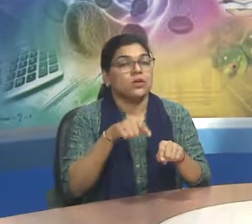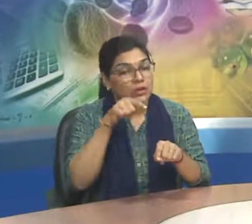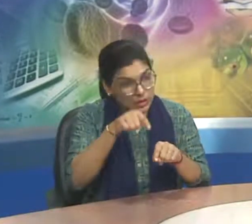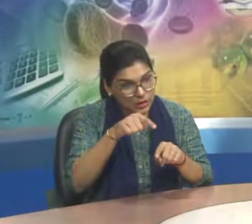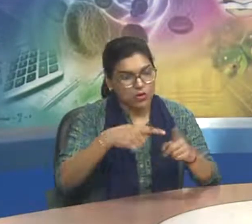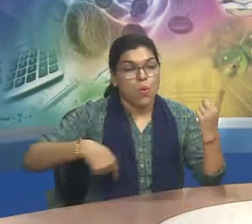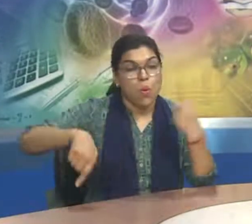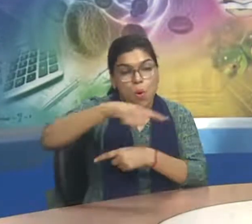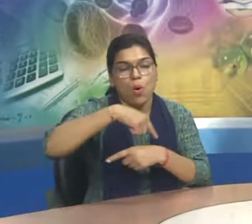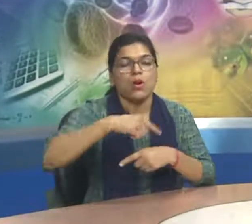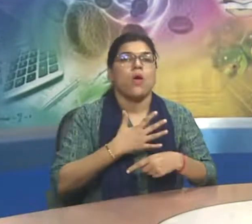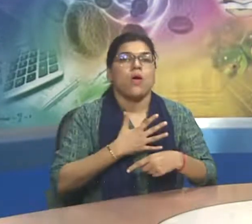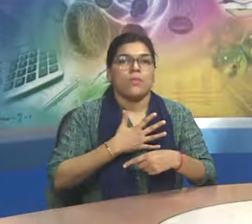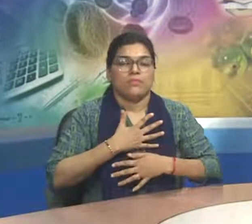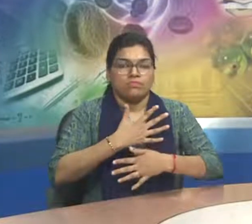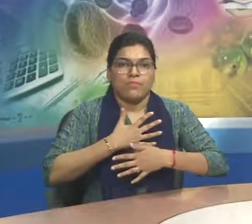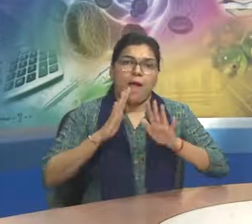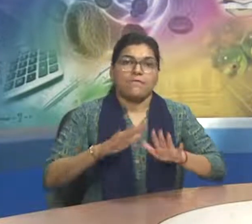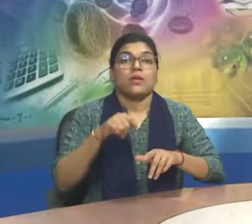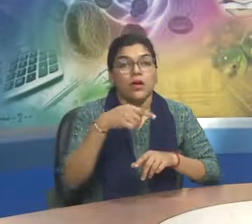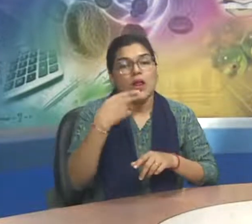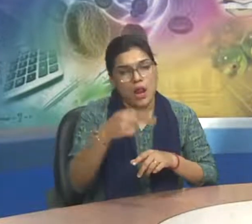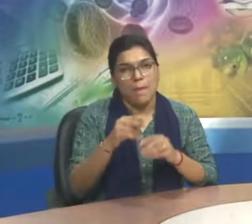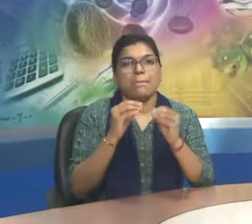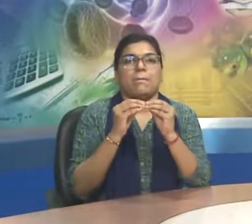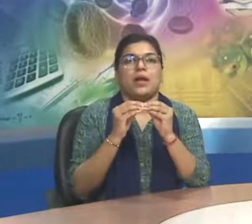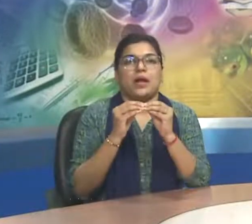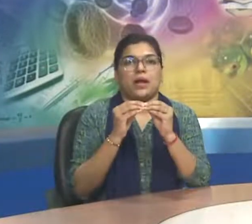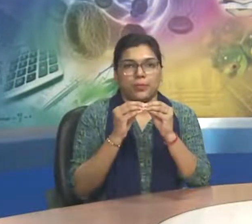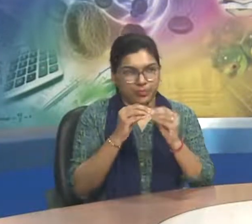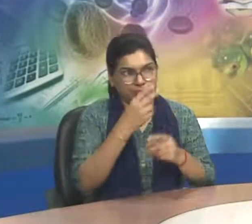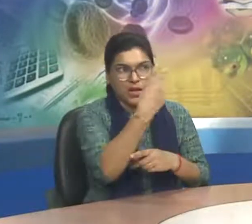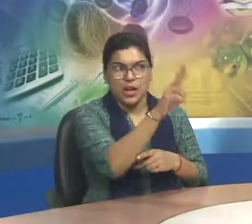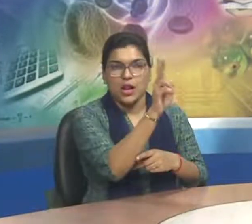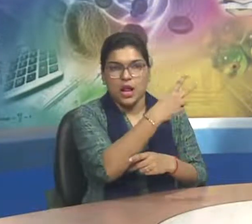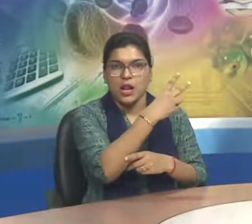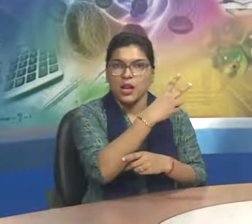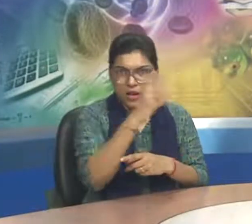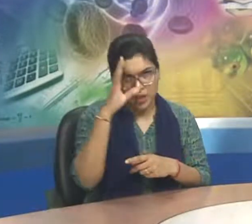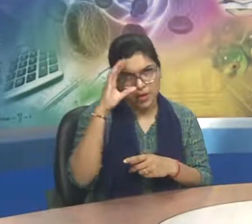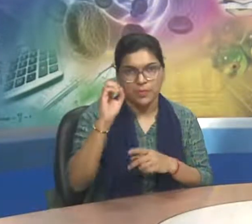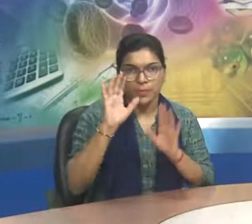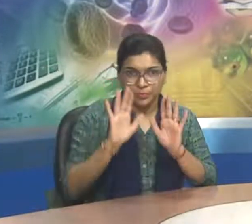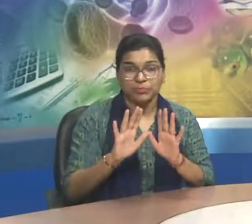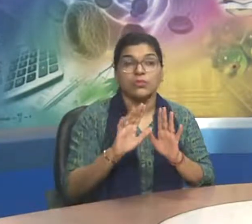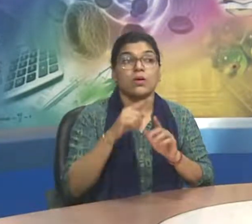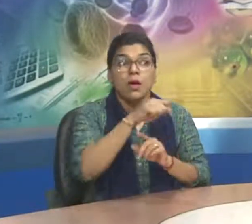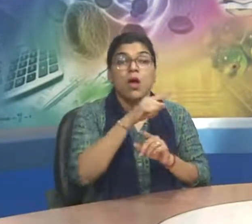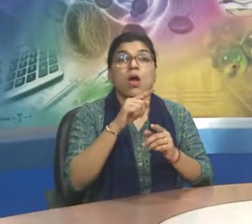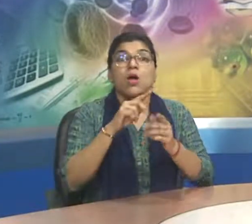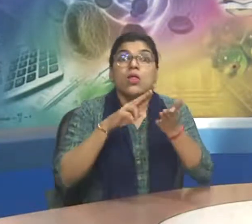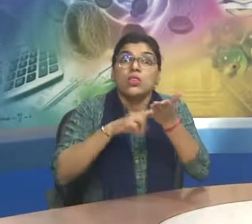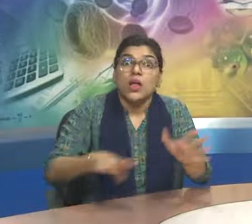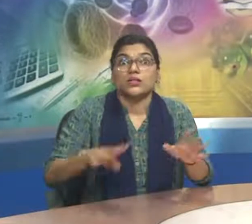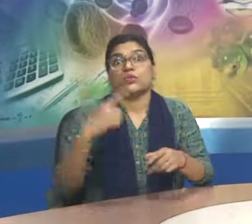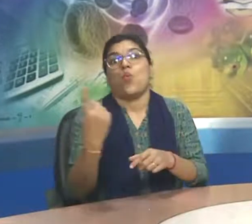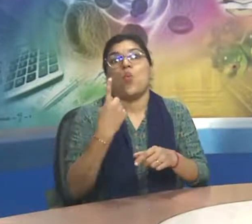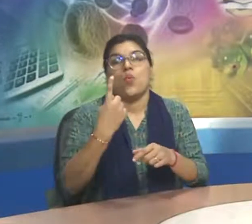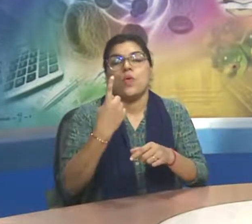For example, if we keep our food for 1 or 2 days, then you can see the fungi. So that is also